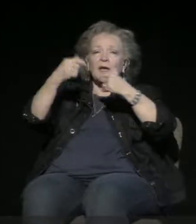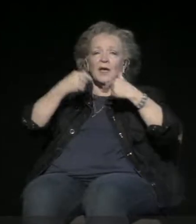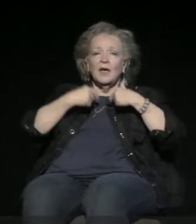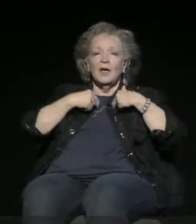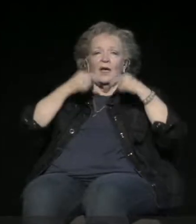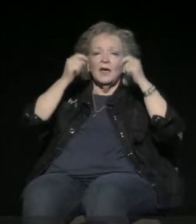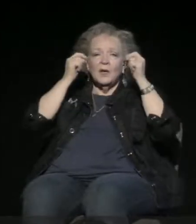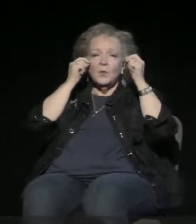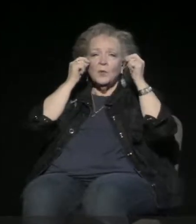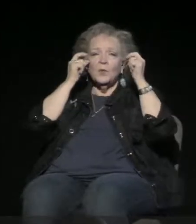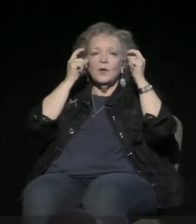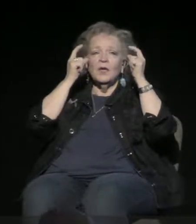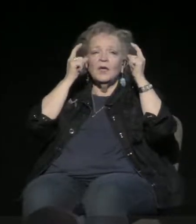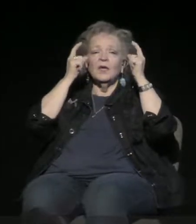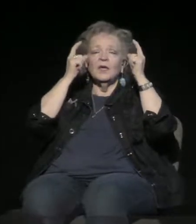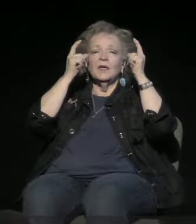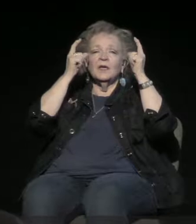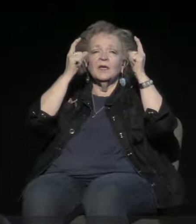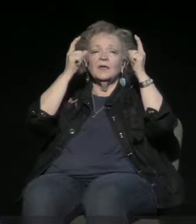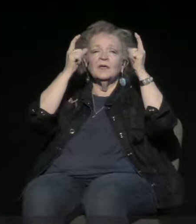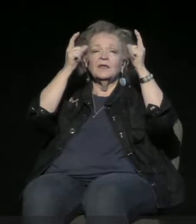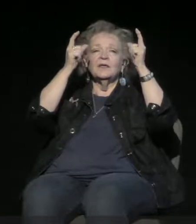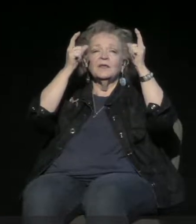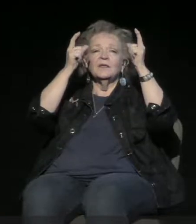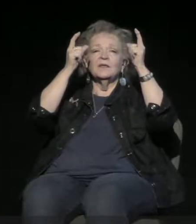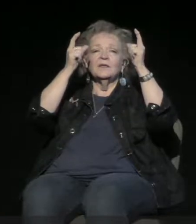I awake.